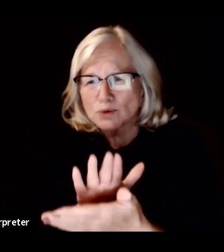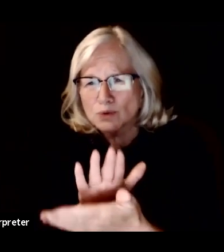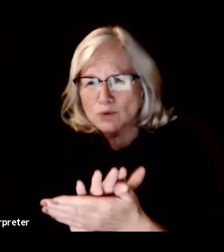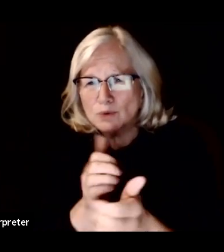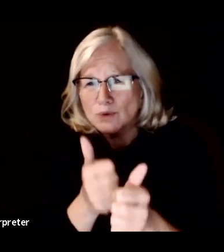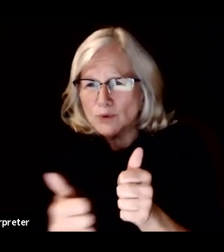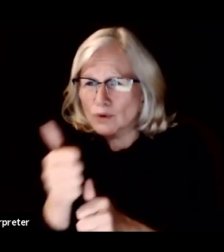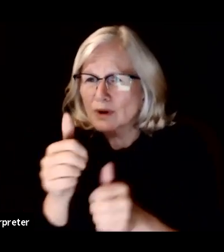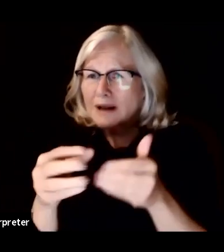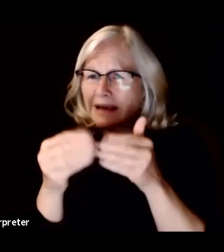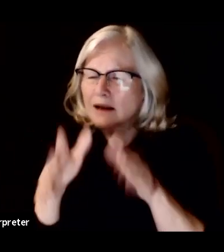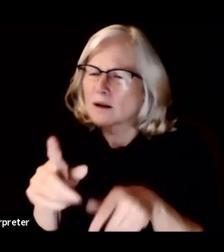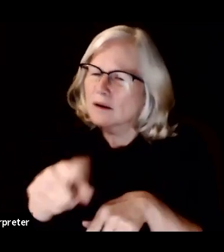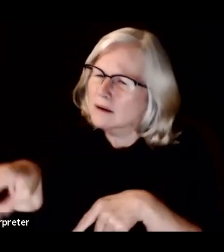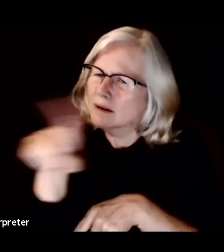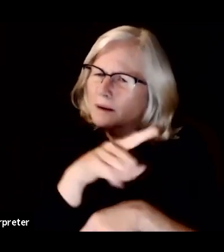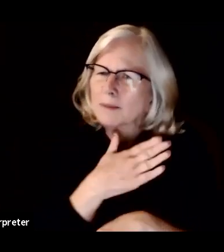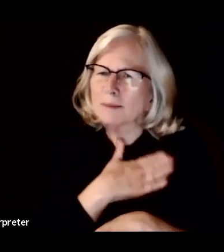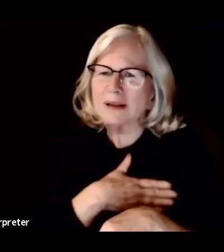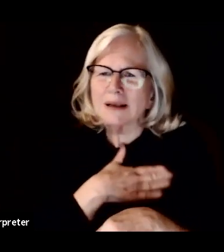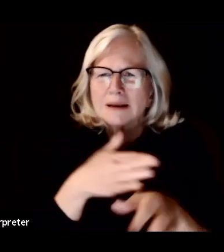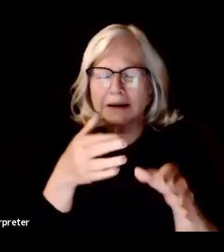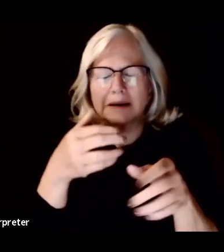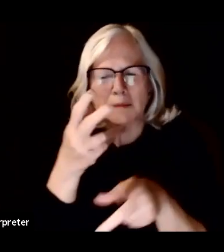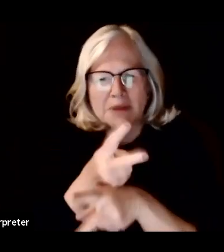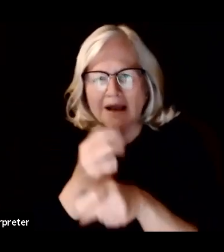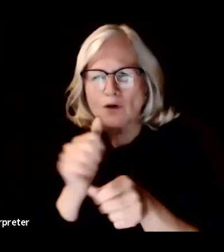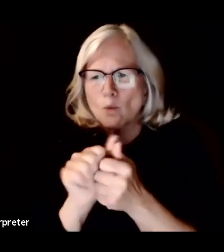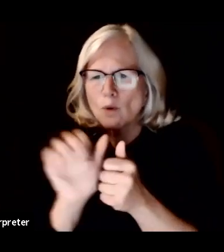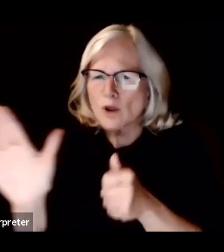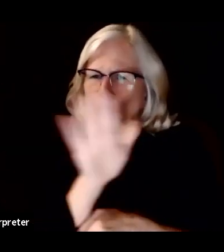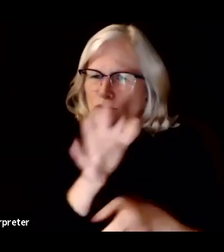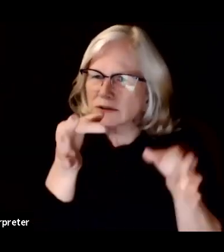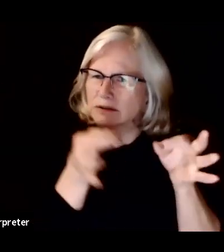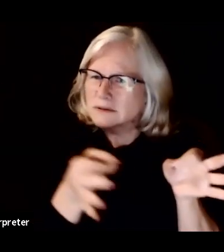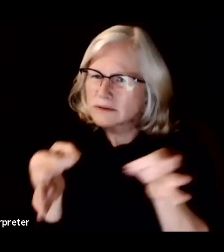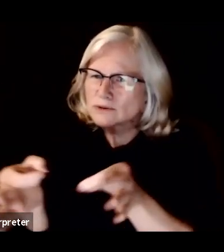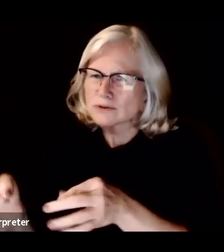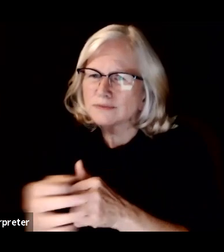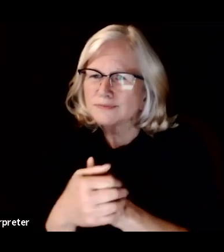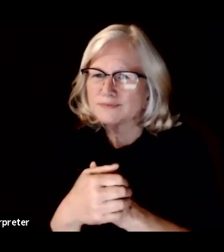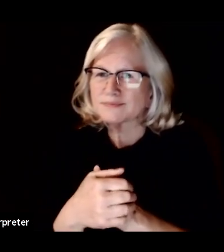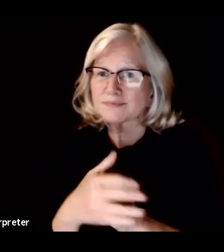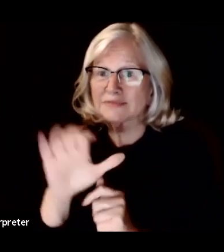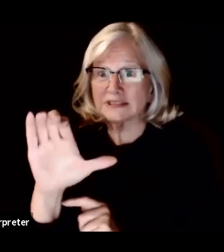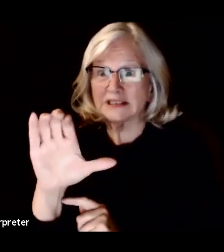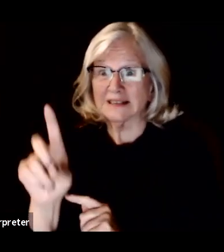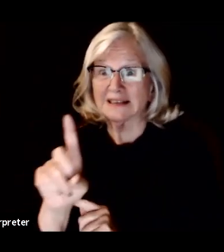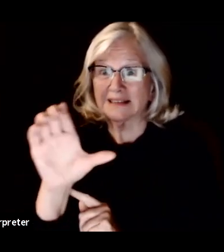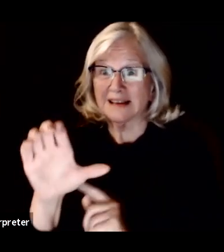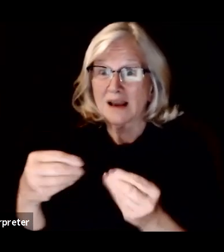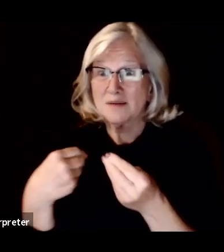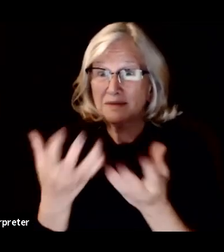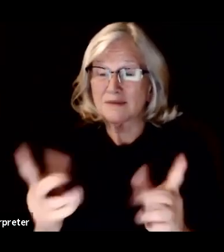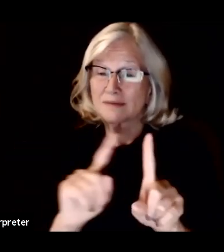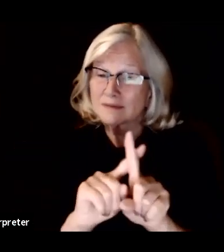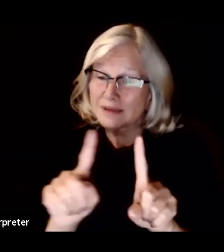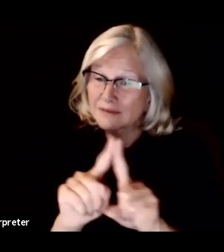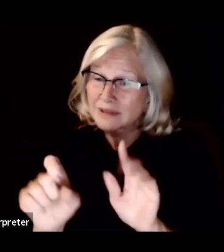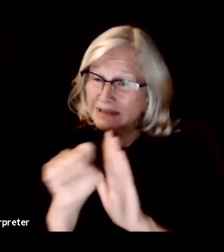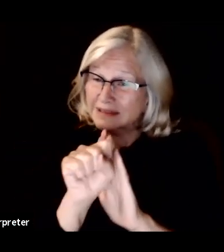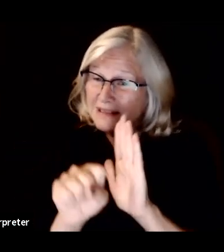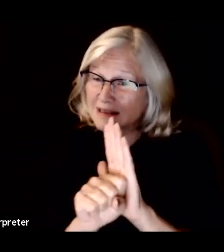Then I want to acknowledge that today CDC provided states with the 57-page